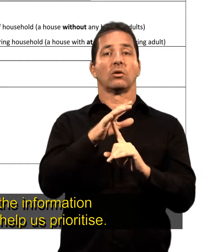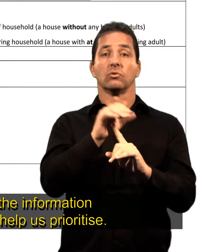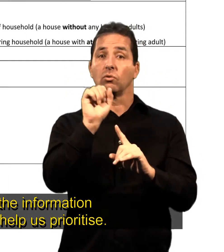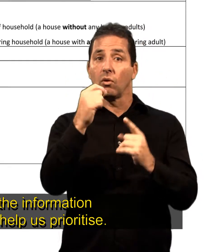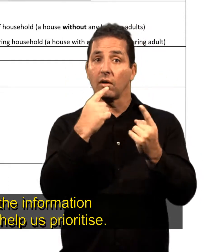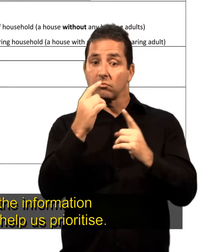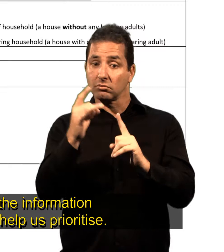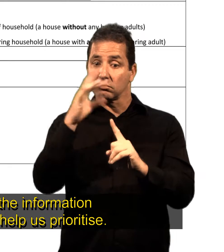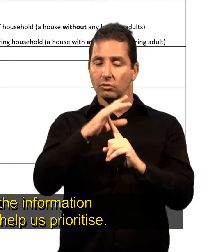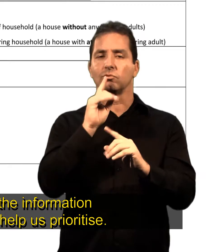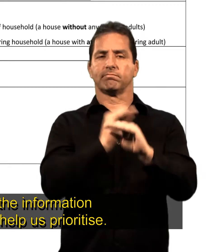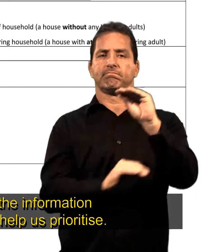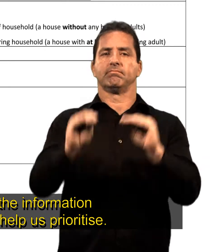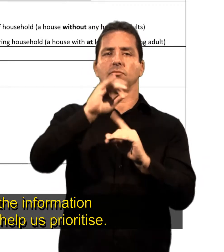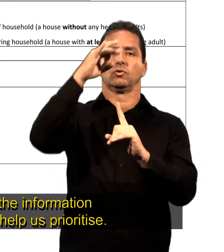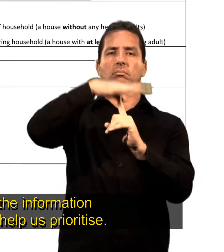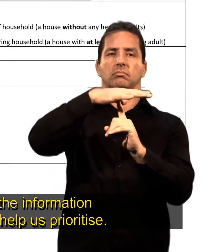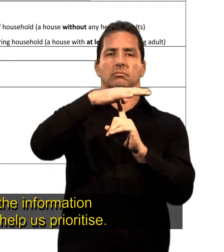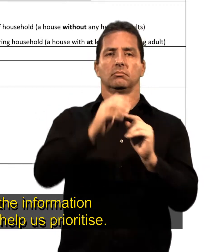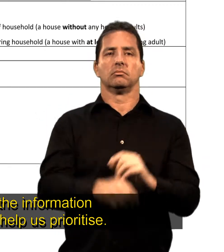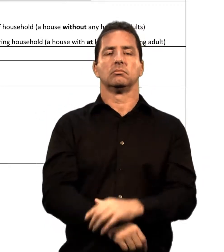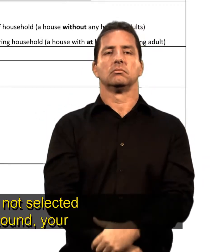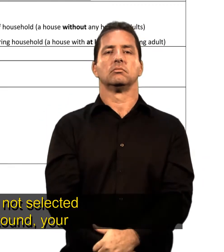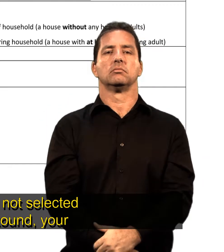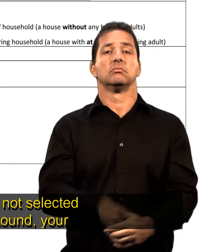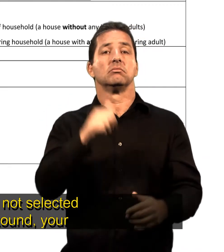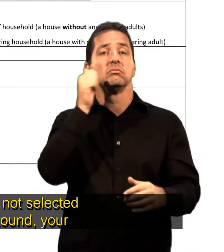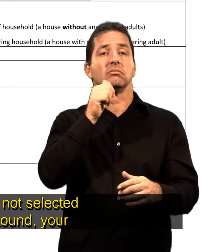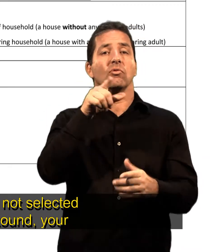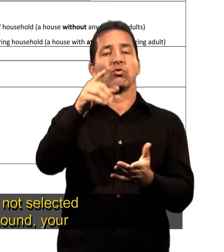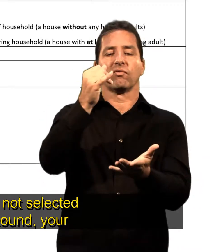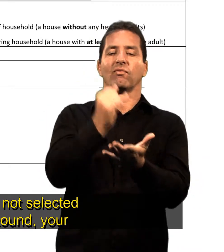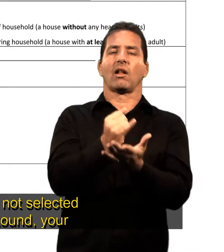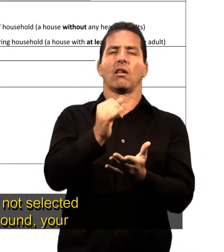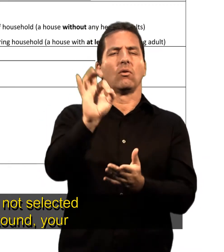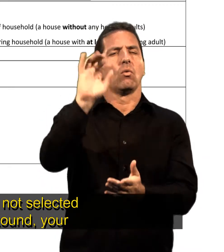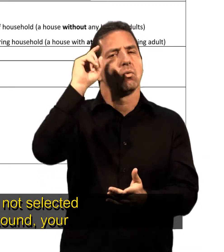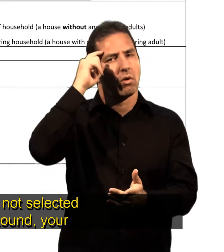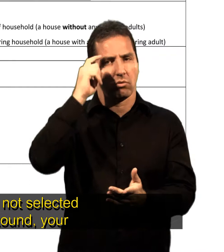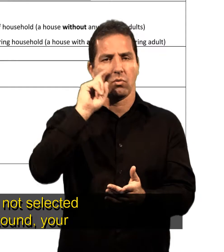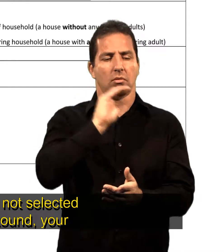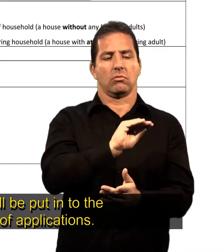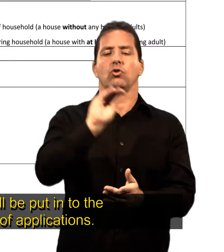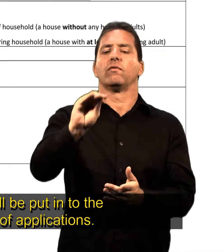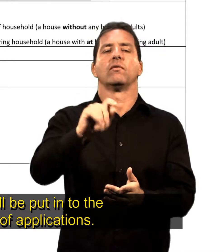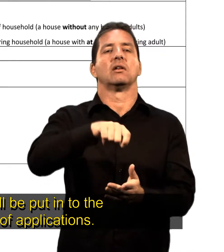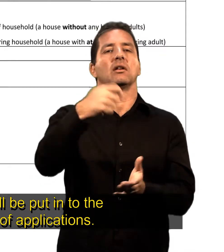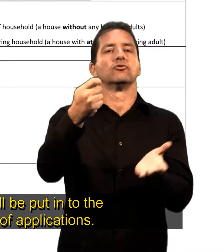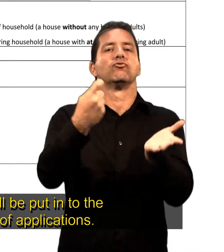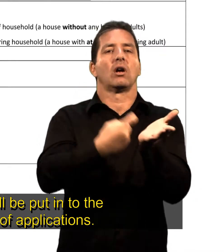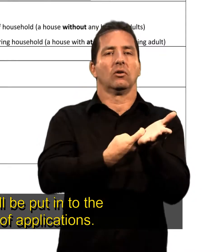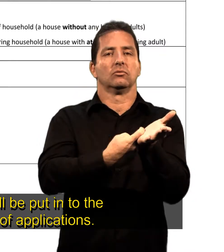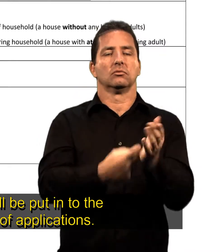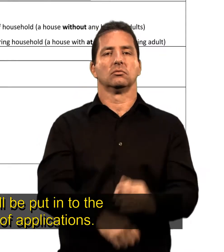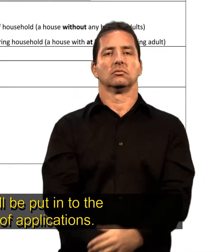this form to help us prioritise. If you are not selected in this round, your application will be put